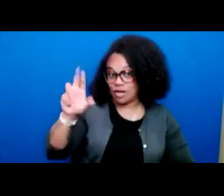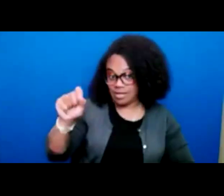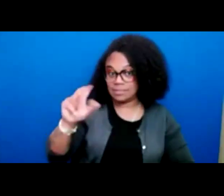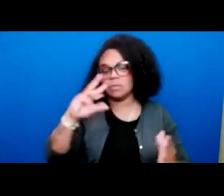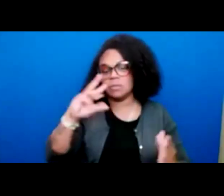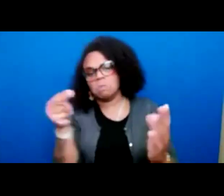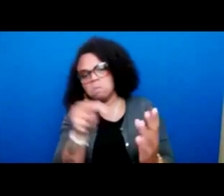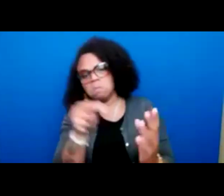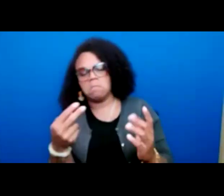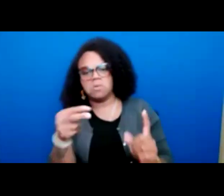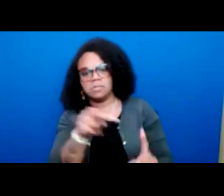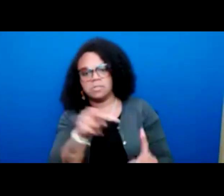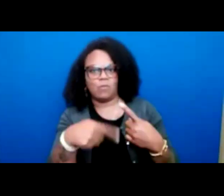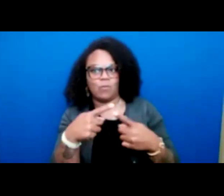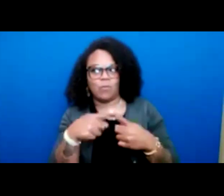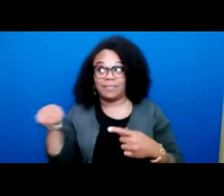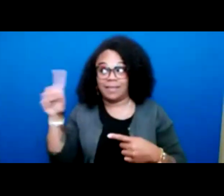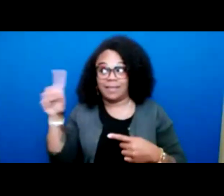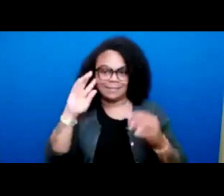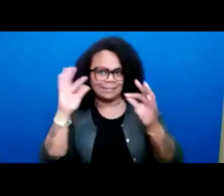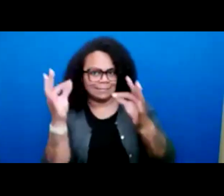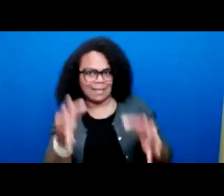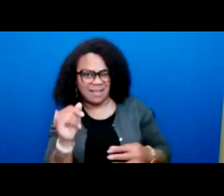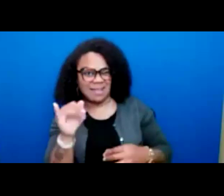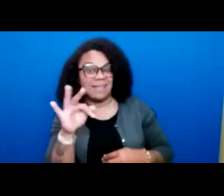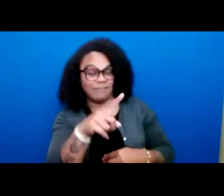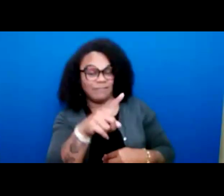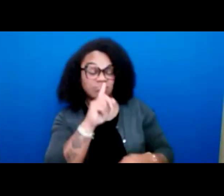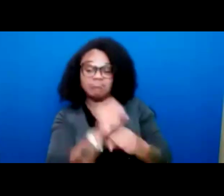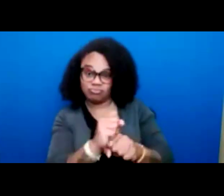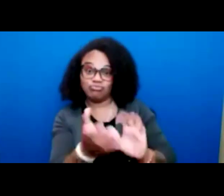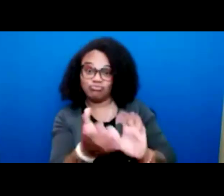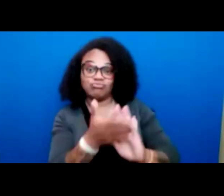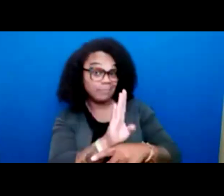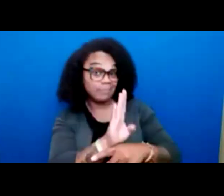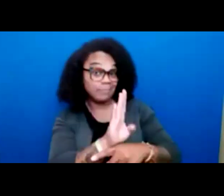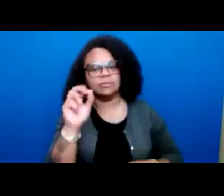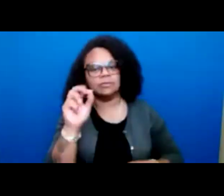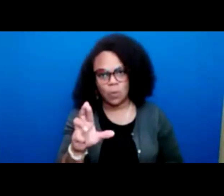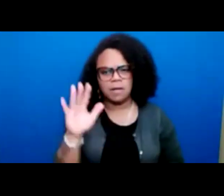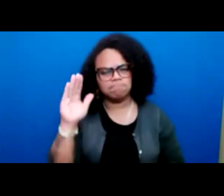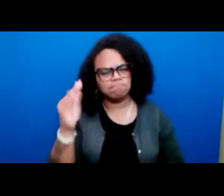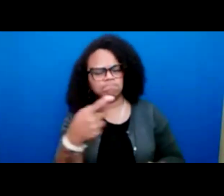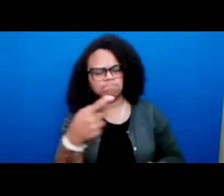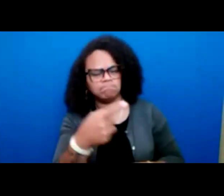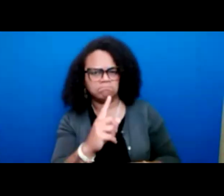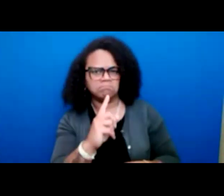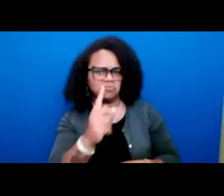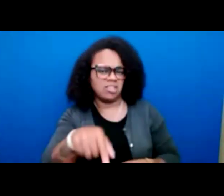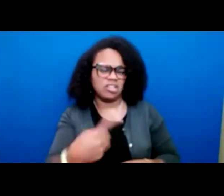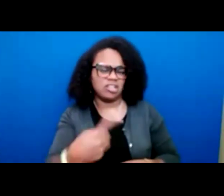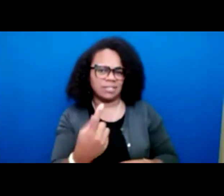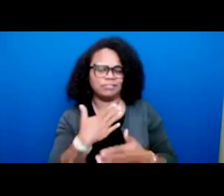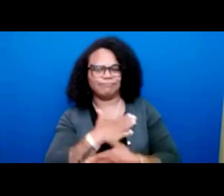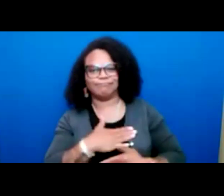a determination that you are in fact running a business, or is it that you actually are just a hobby.